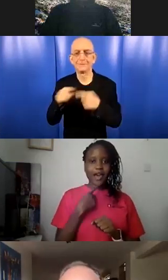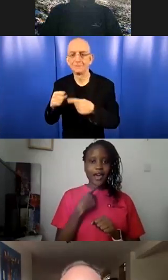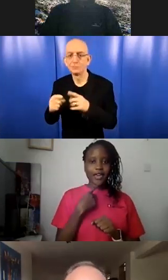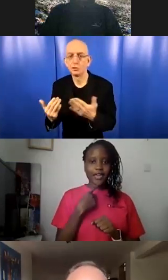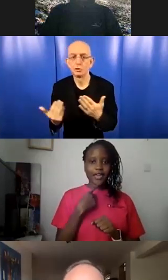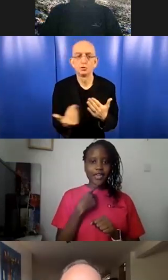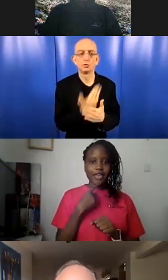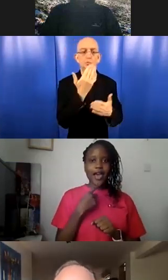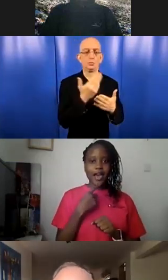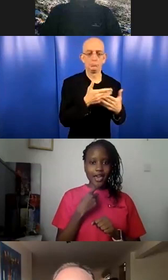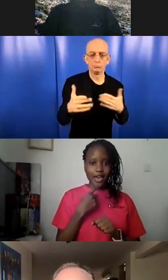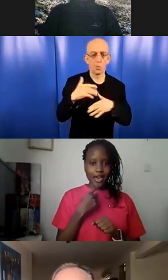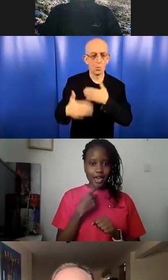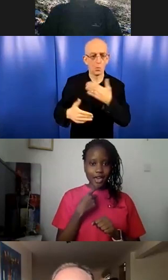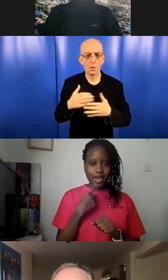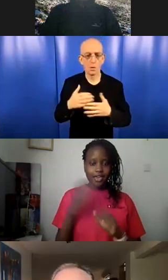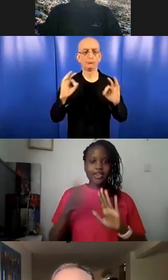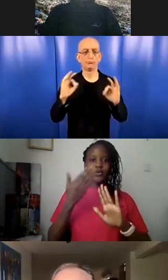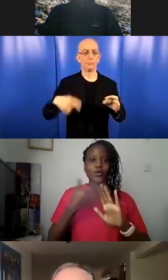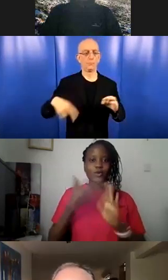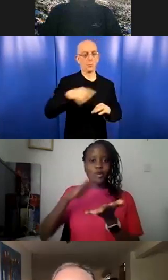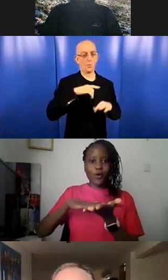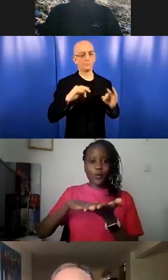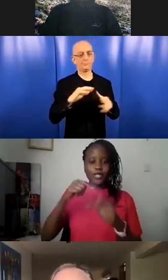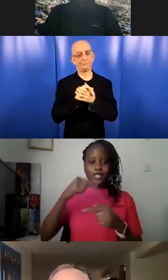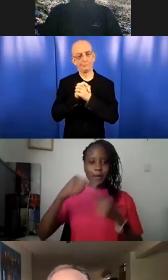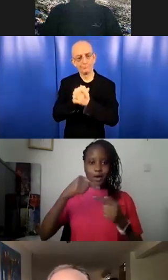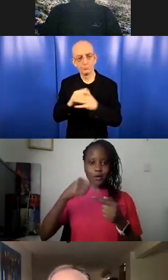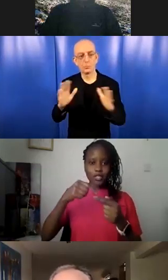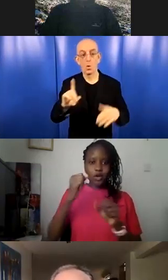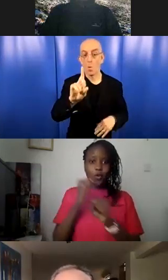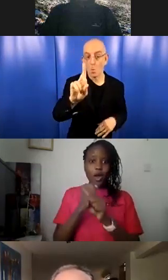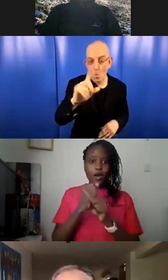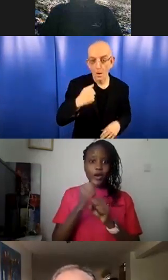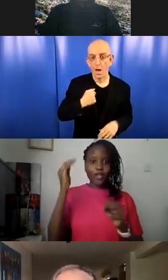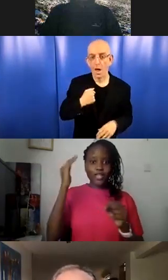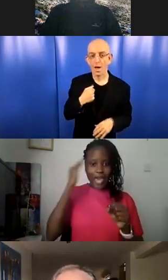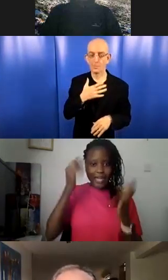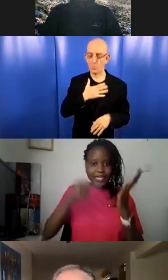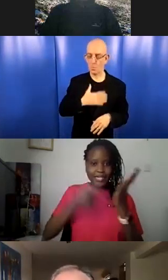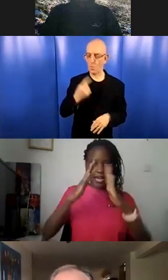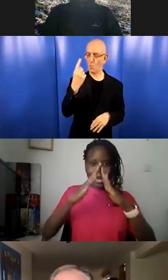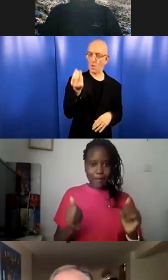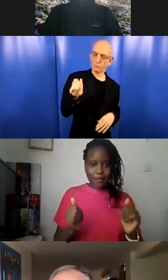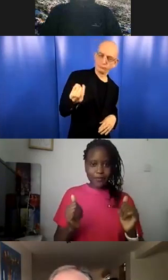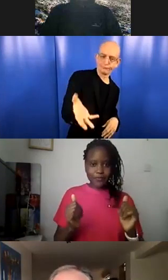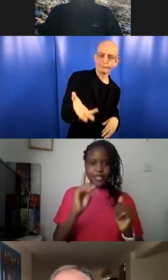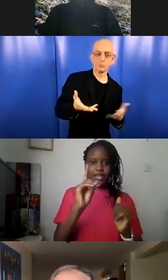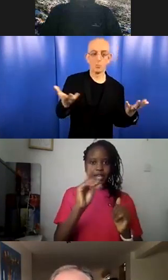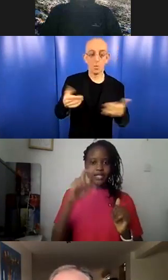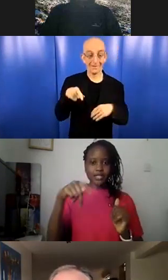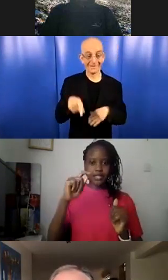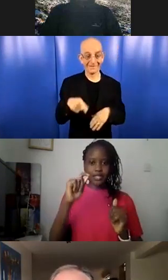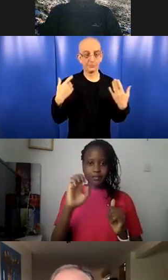make one quick comment about since the work of the EdTech Hub was referred, that Deepti talked about in a couple of